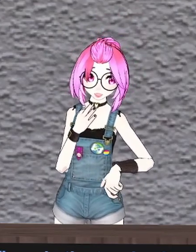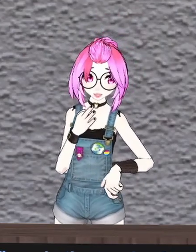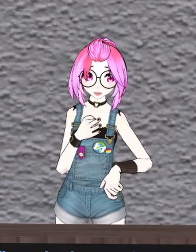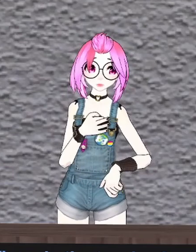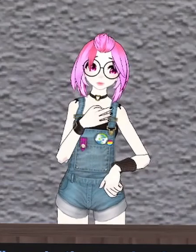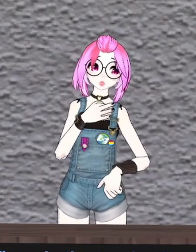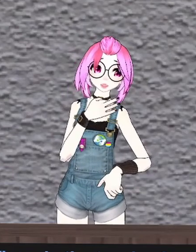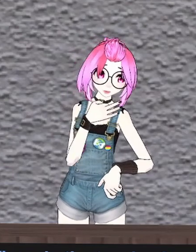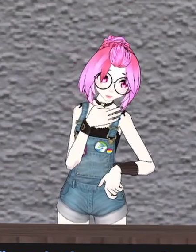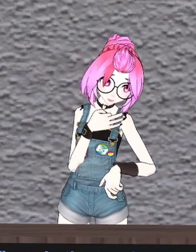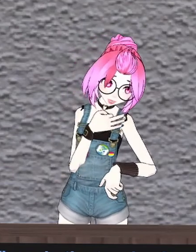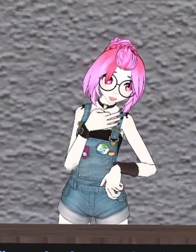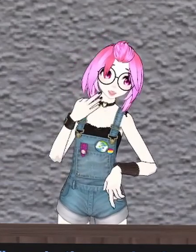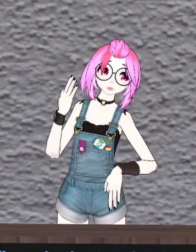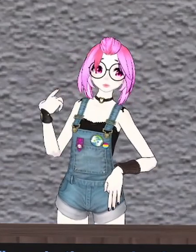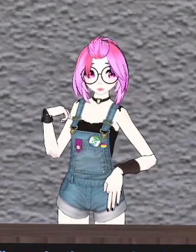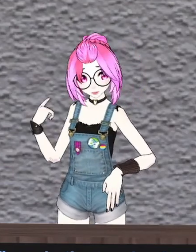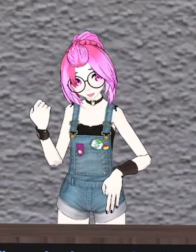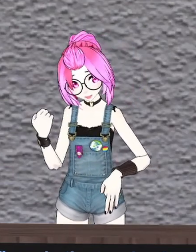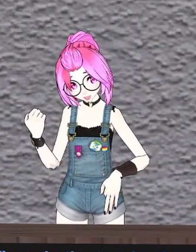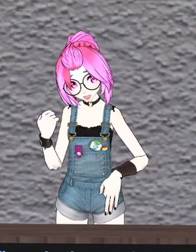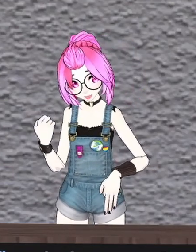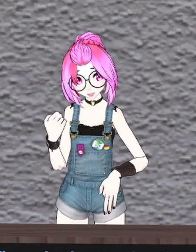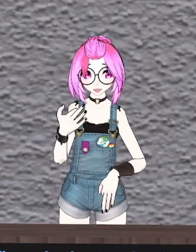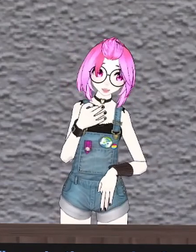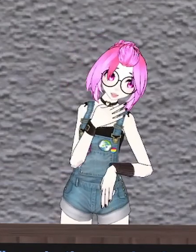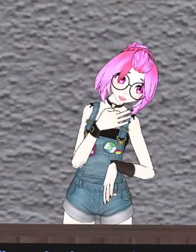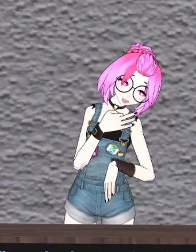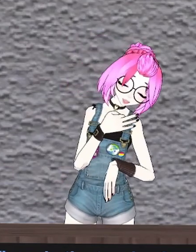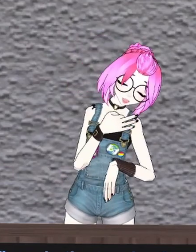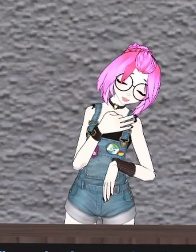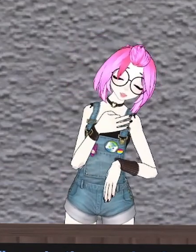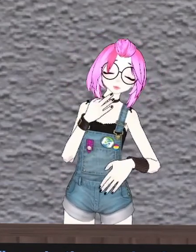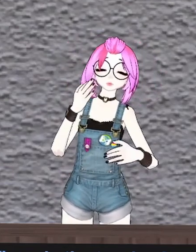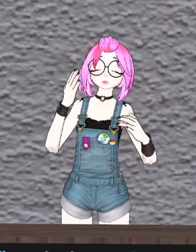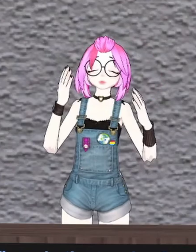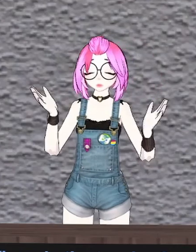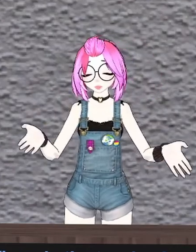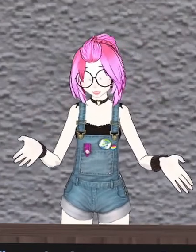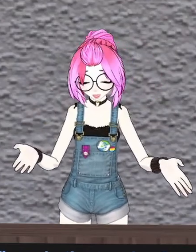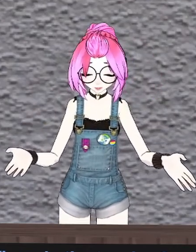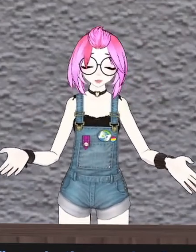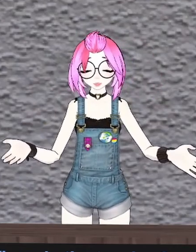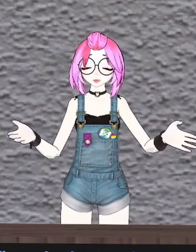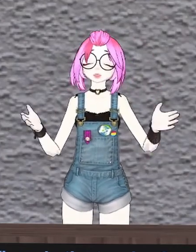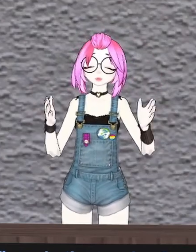chin with an F hand. But this looks like gang and this looks like expert. So,